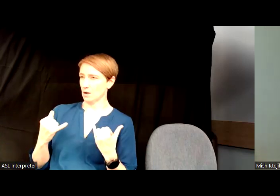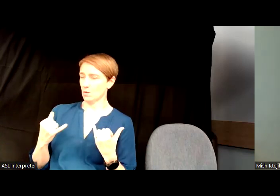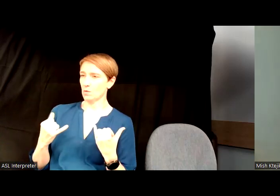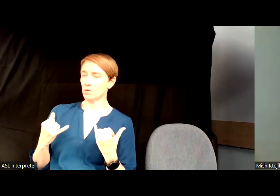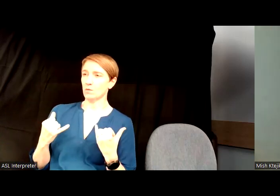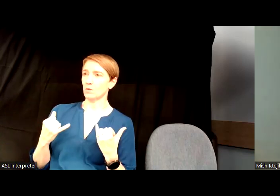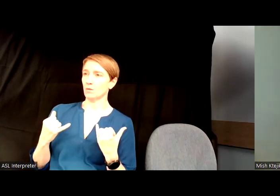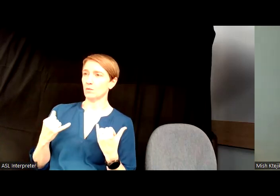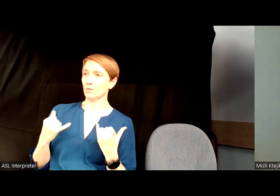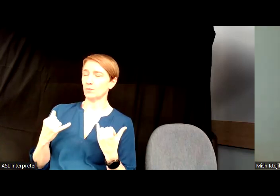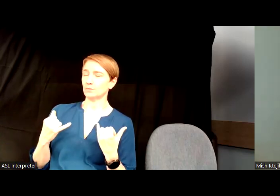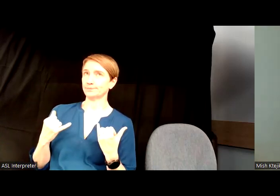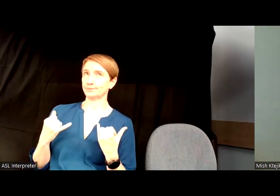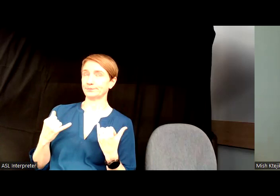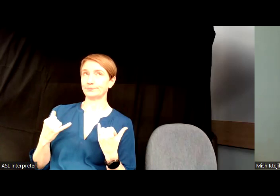the